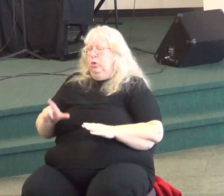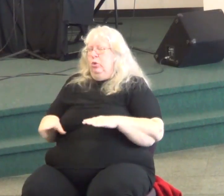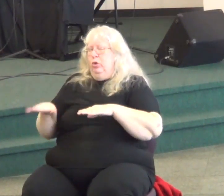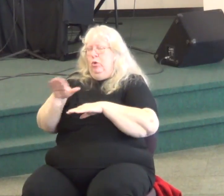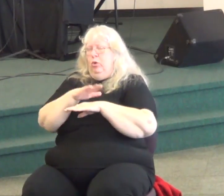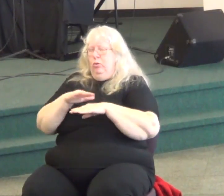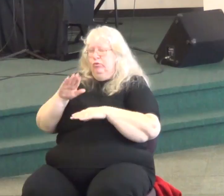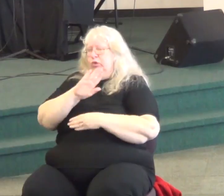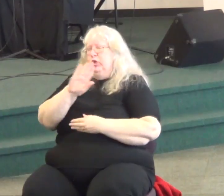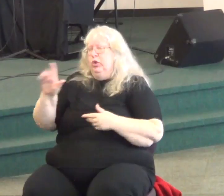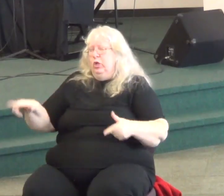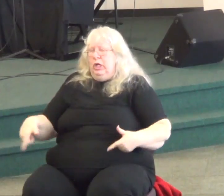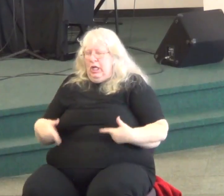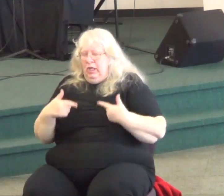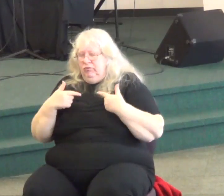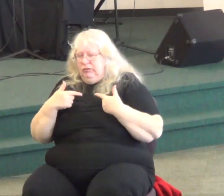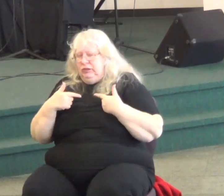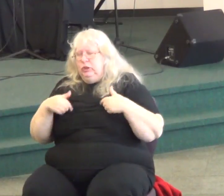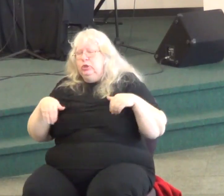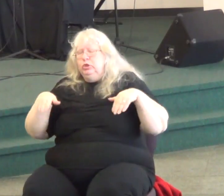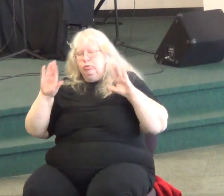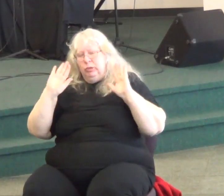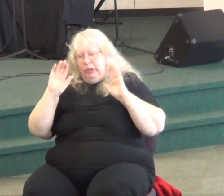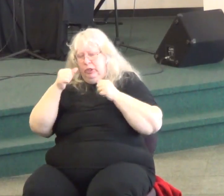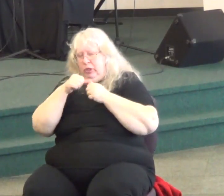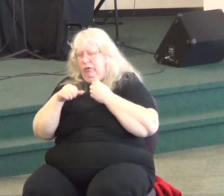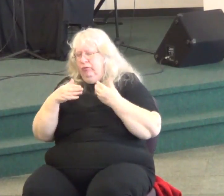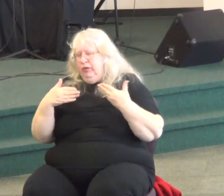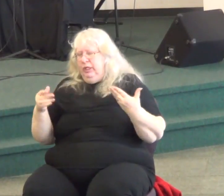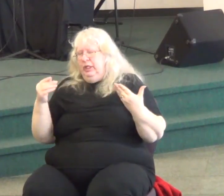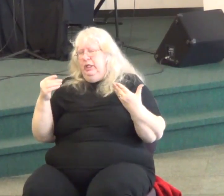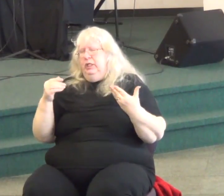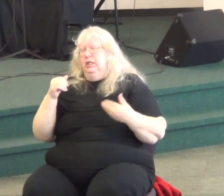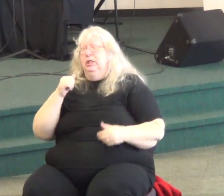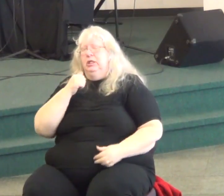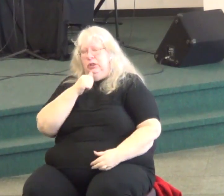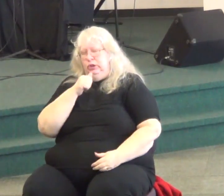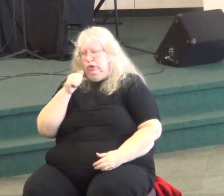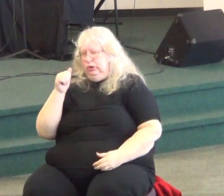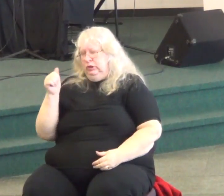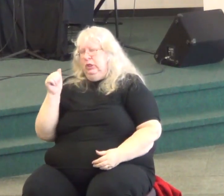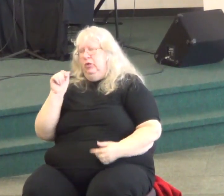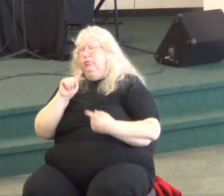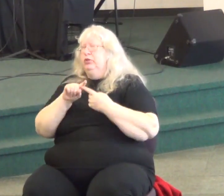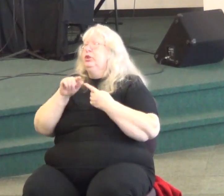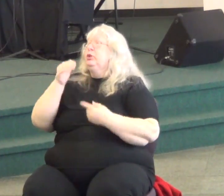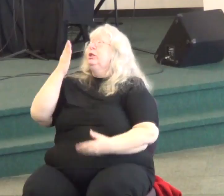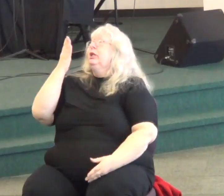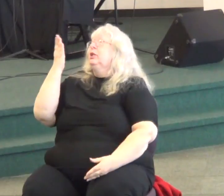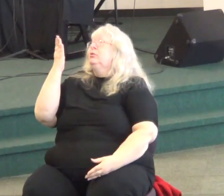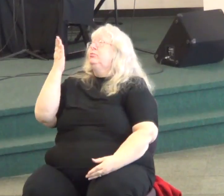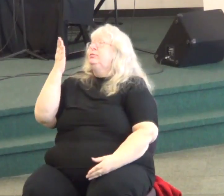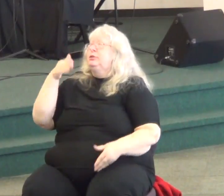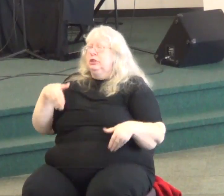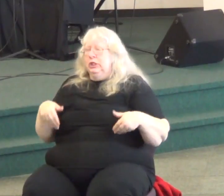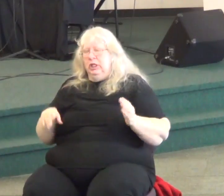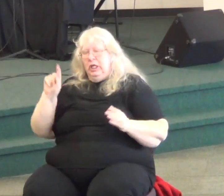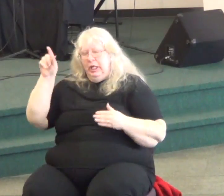Surrender everything that you are to Him and let Him just lead and guide you in